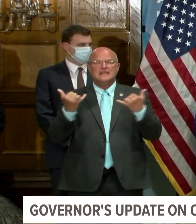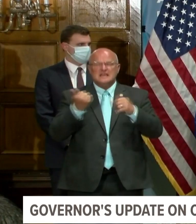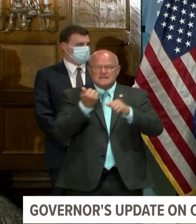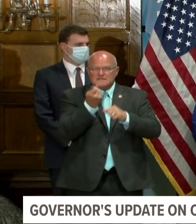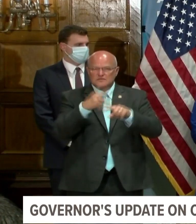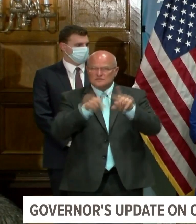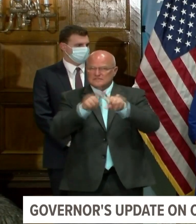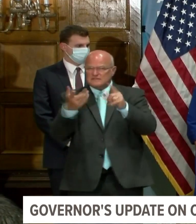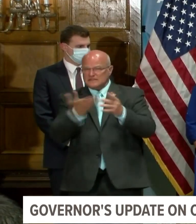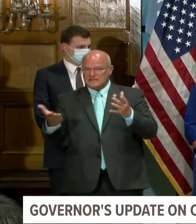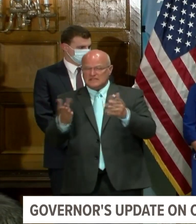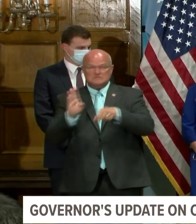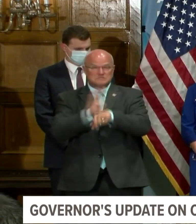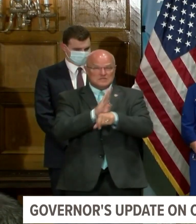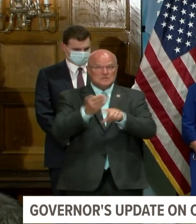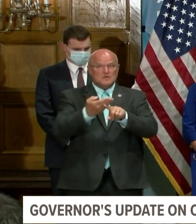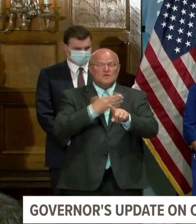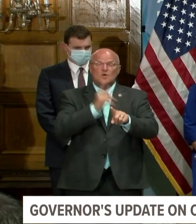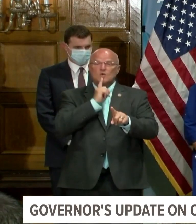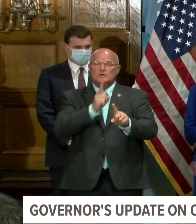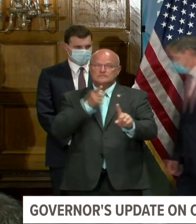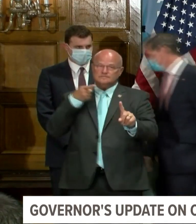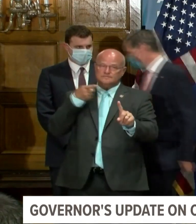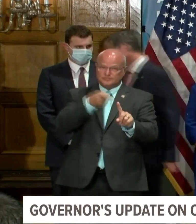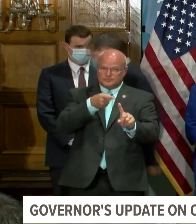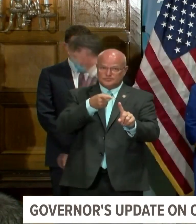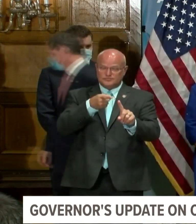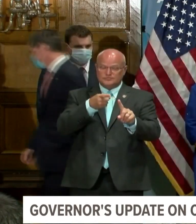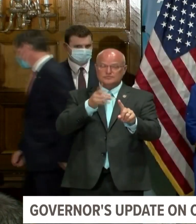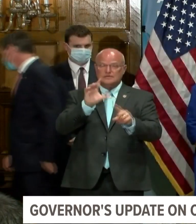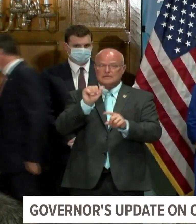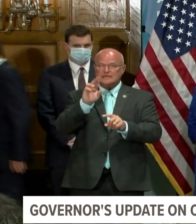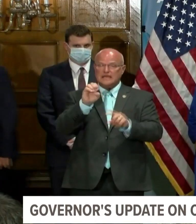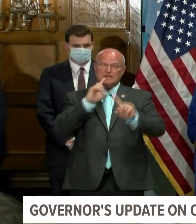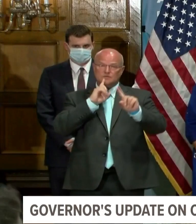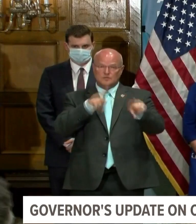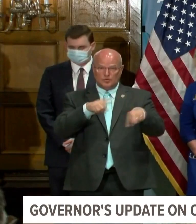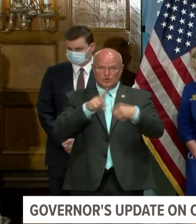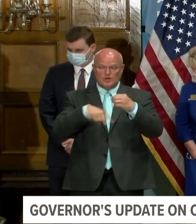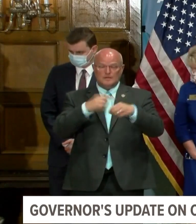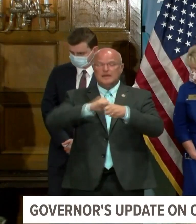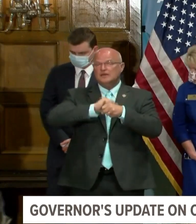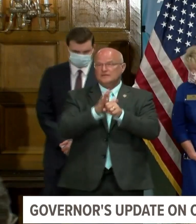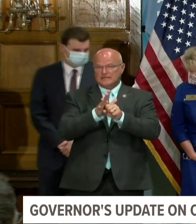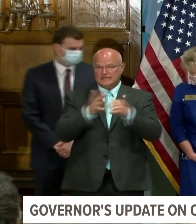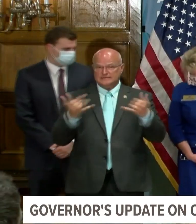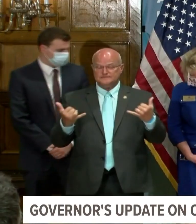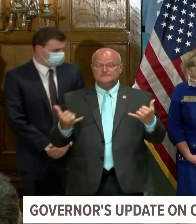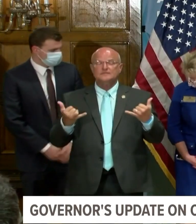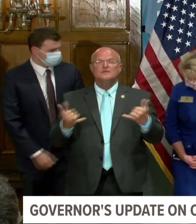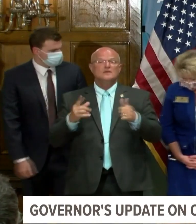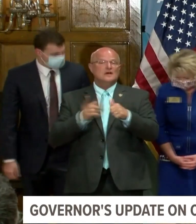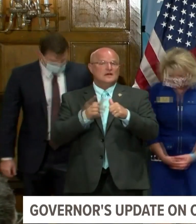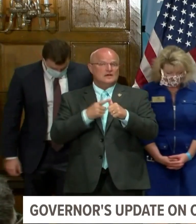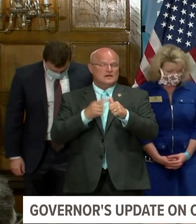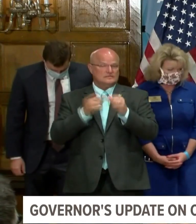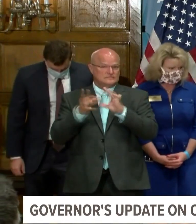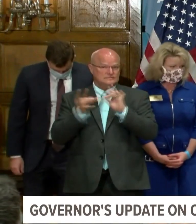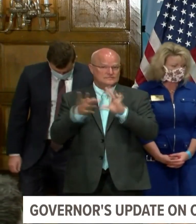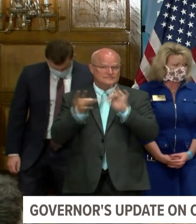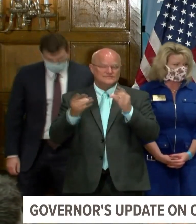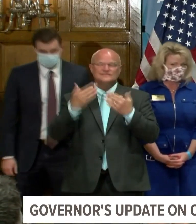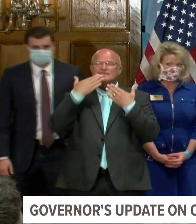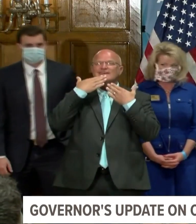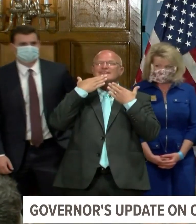of different items of business before I actually get to the case report on COVID-19. And first, let me make a